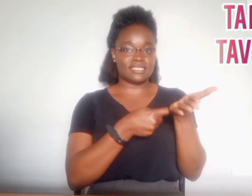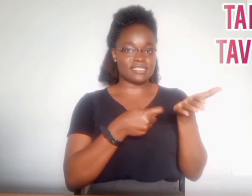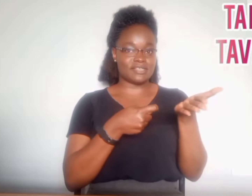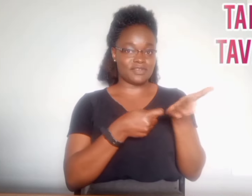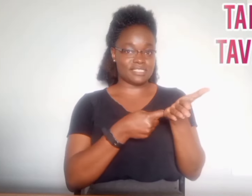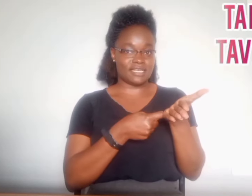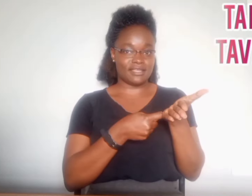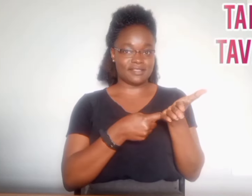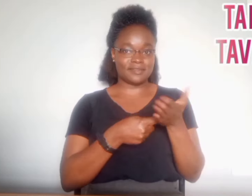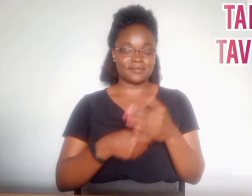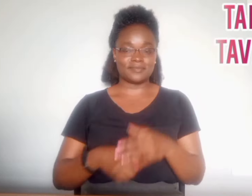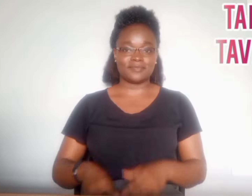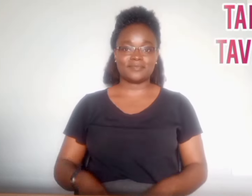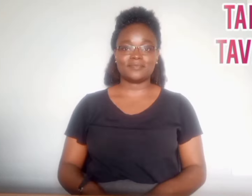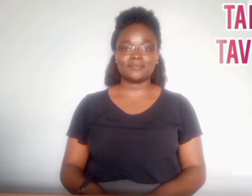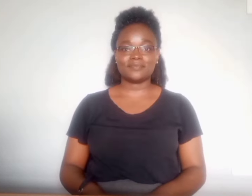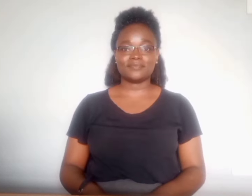Taita Taveta.